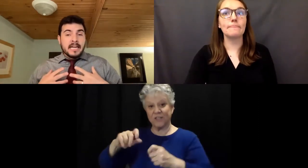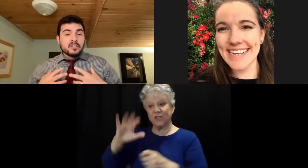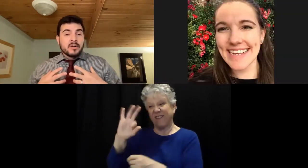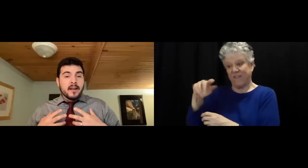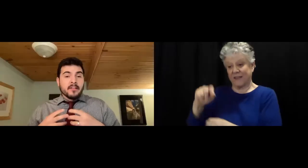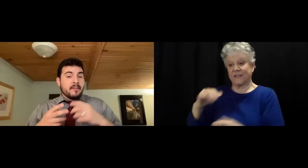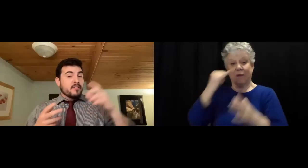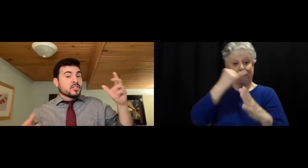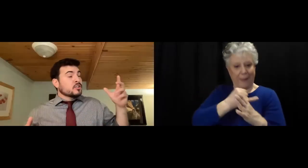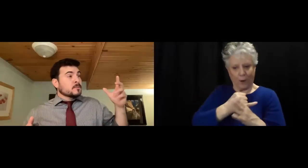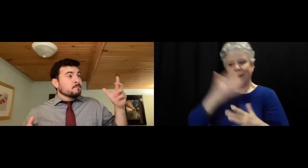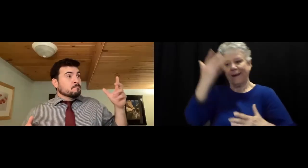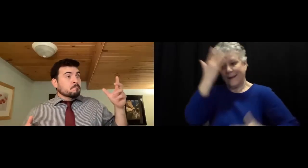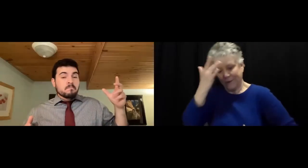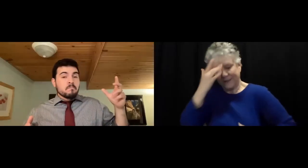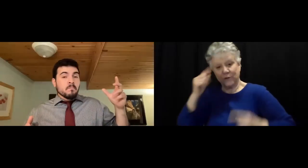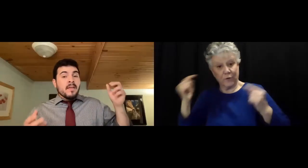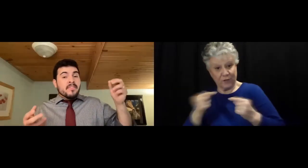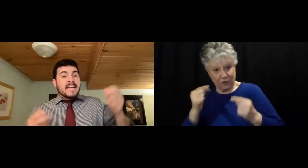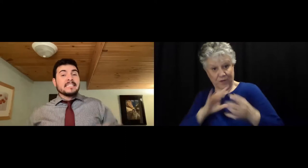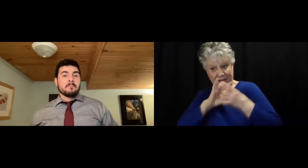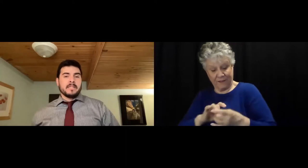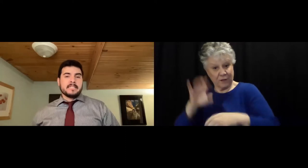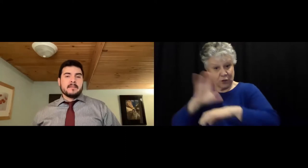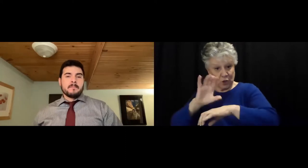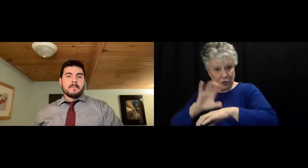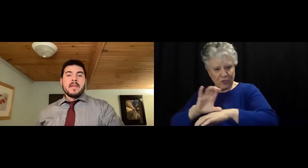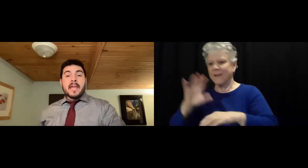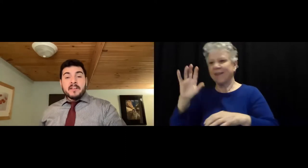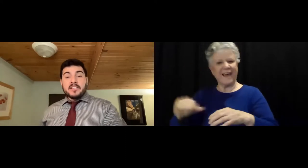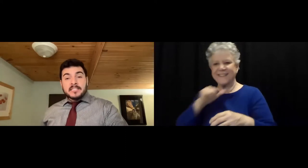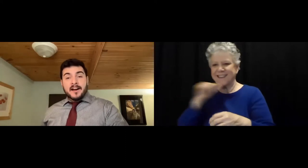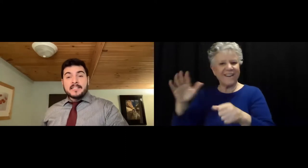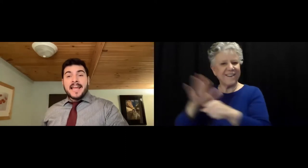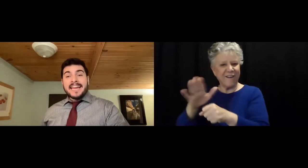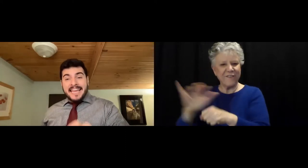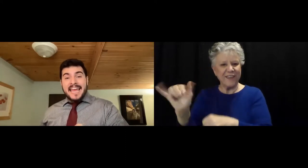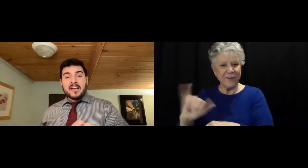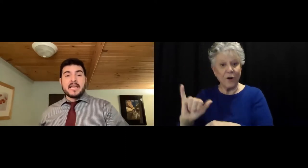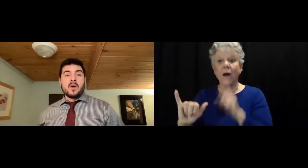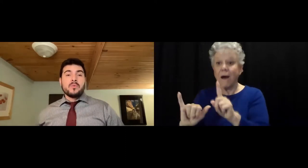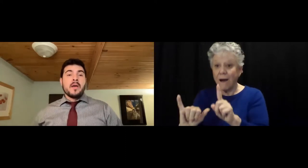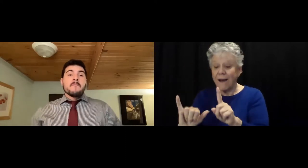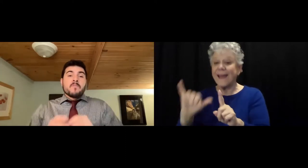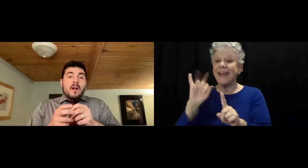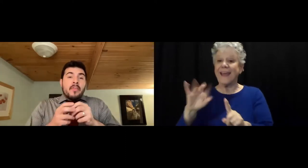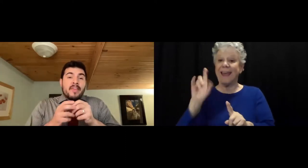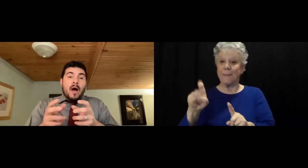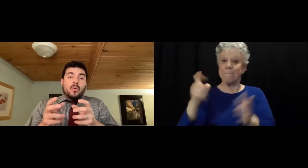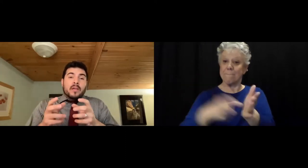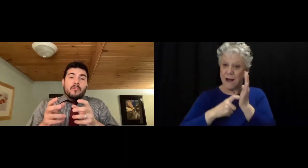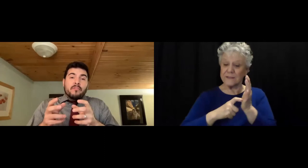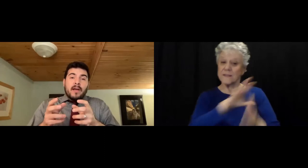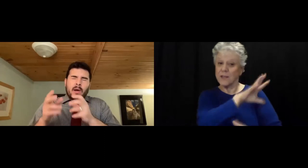illness, and injury in the life of the church, that's incomplete if it does not and cannot account for